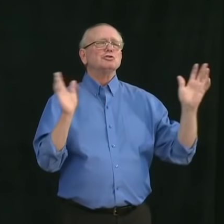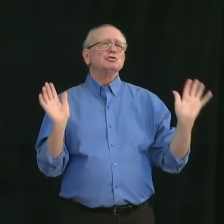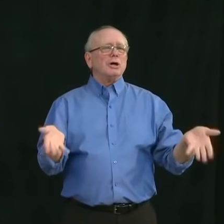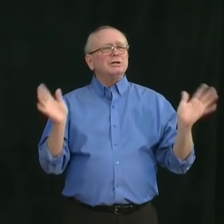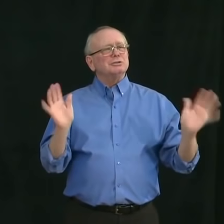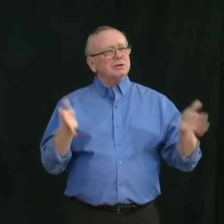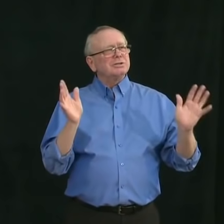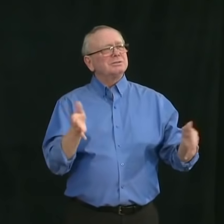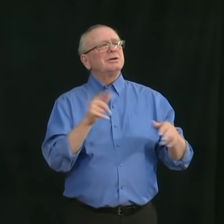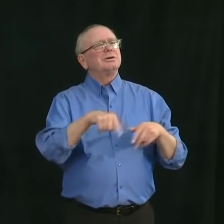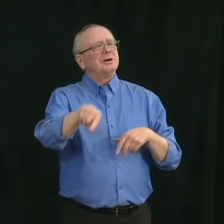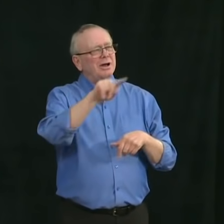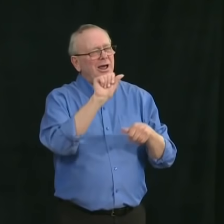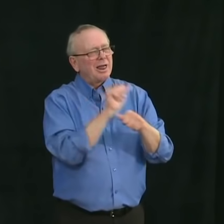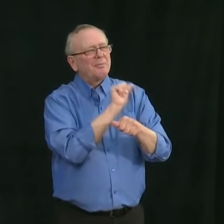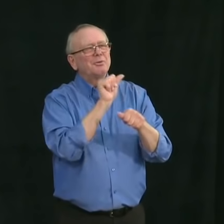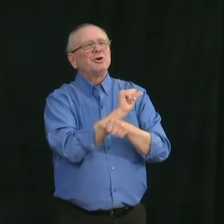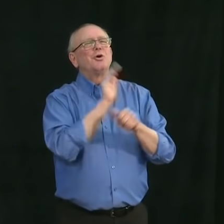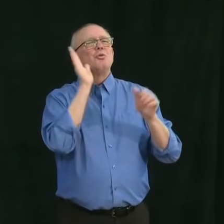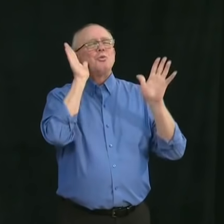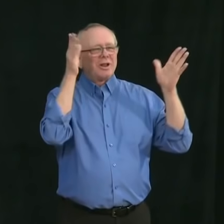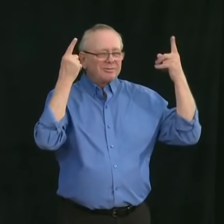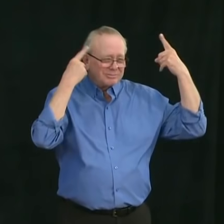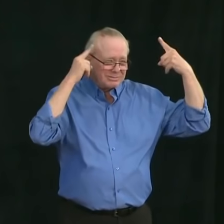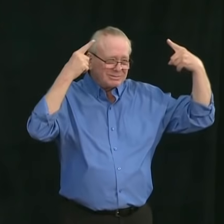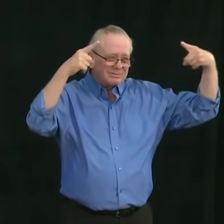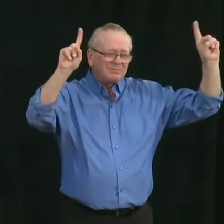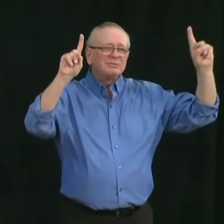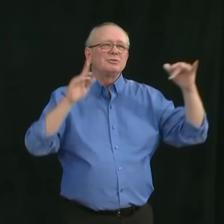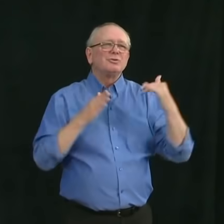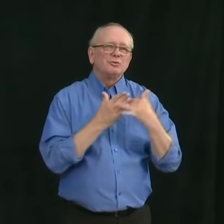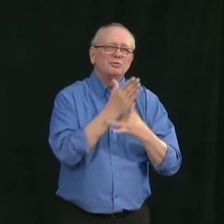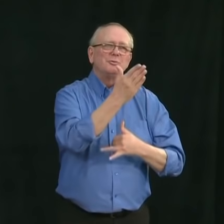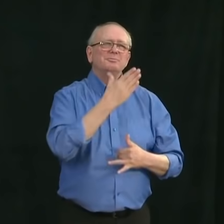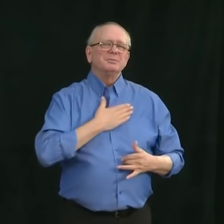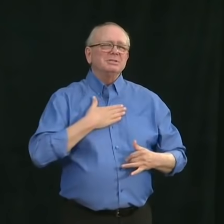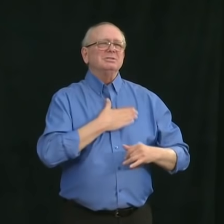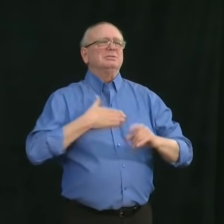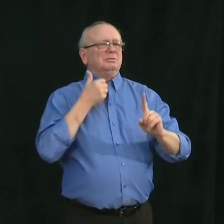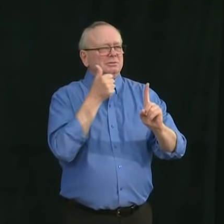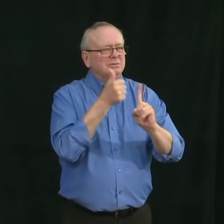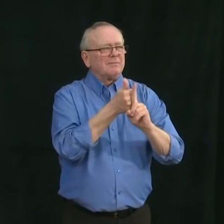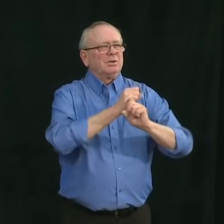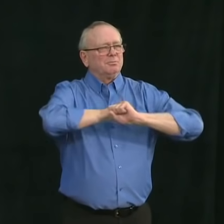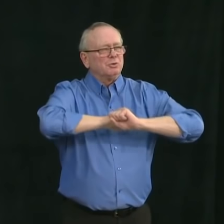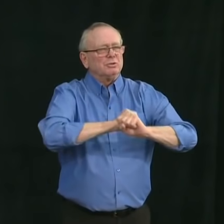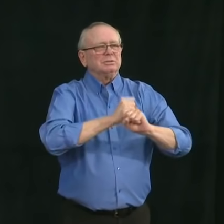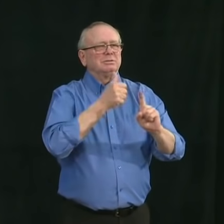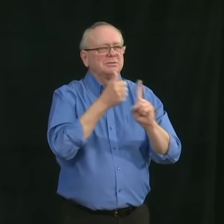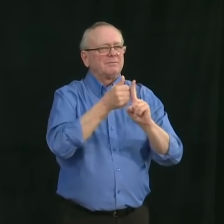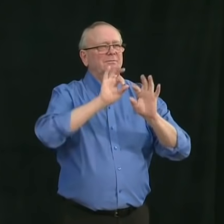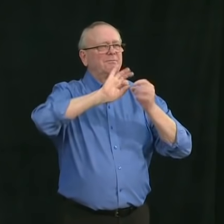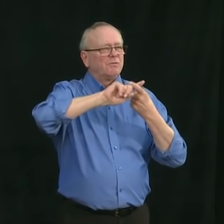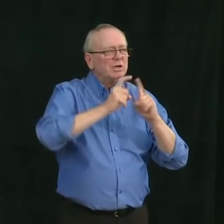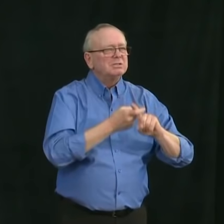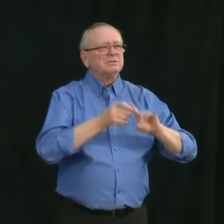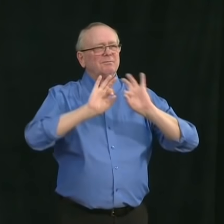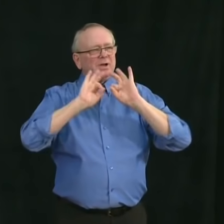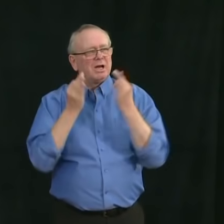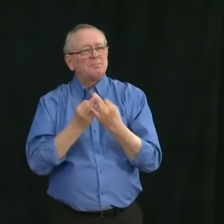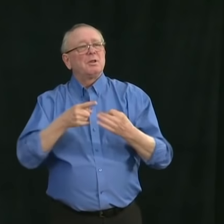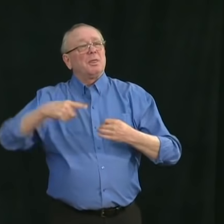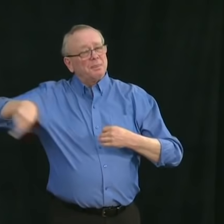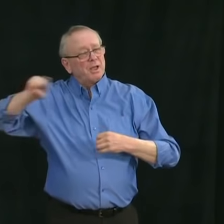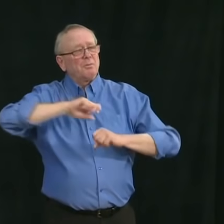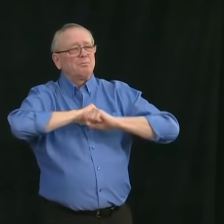neighbors as they are protecting you. Thank you, and I'll be happy to take questions. All right, friendly reminder that in addition to Dr. Hinshaw, we